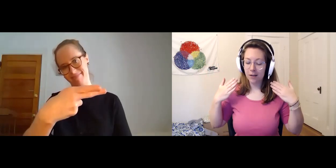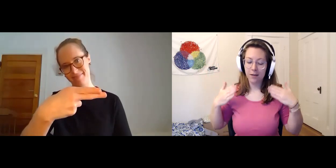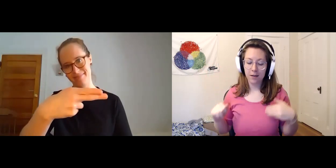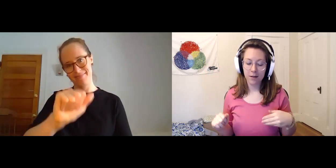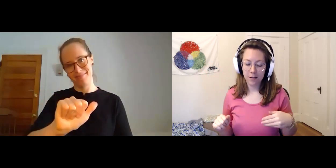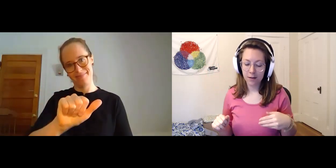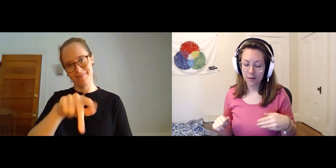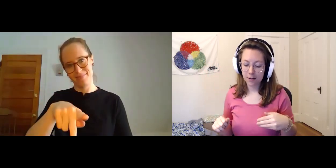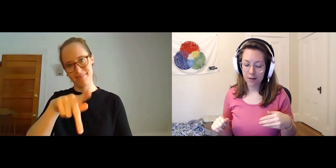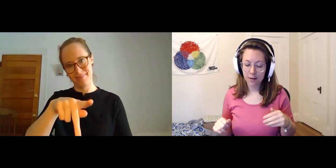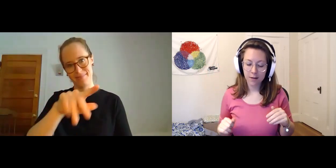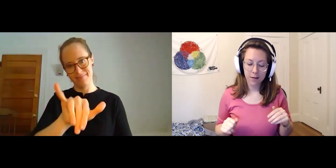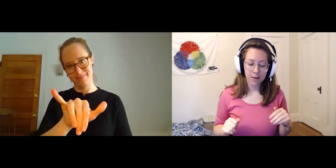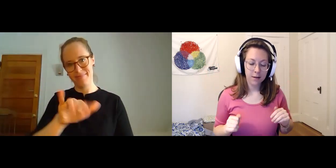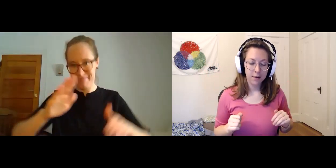Happy.